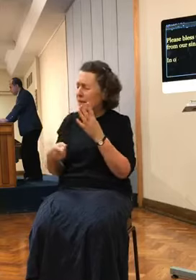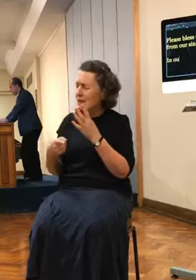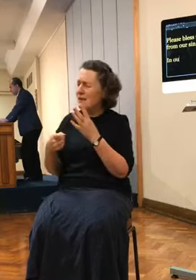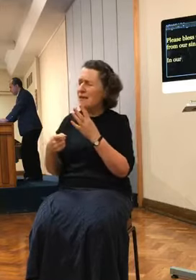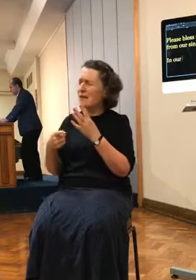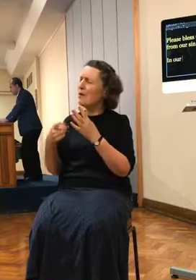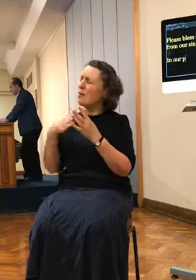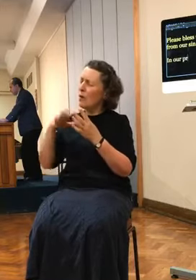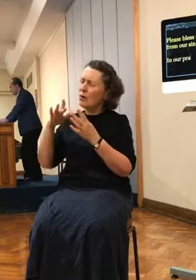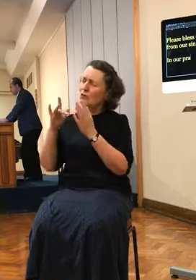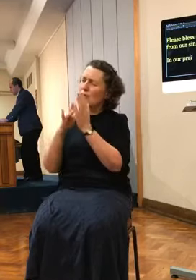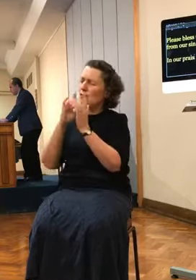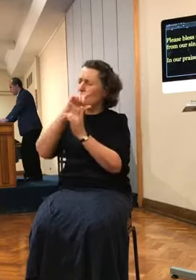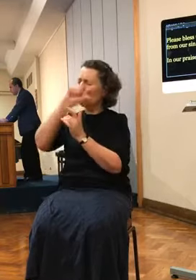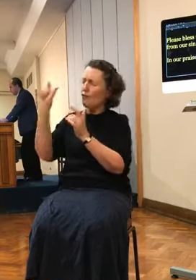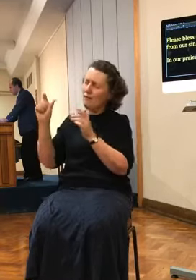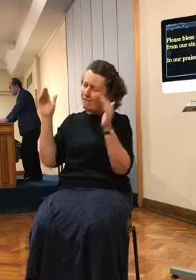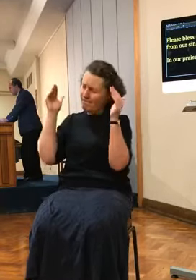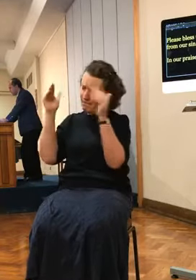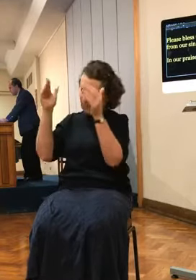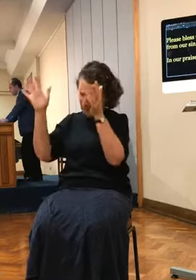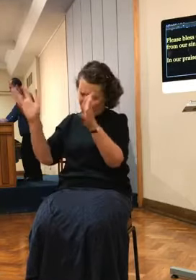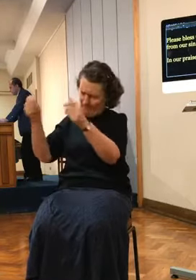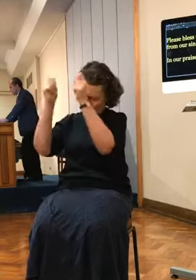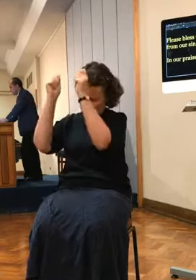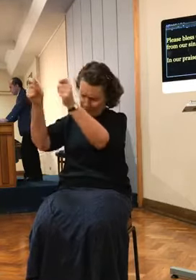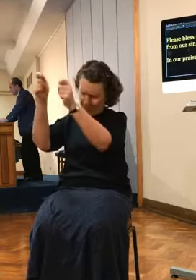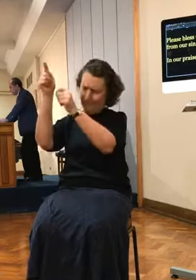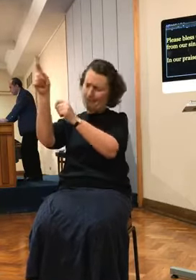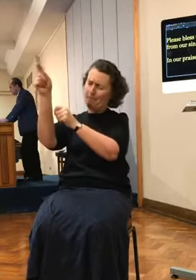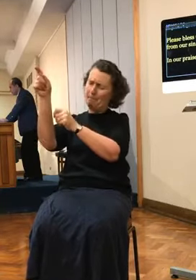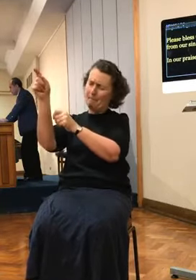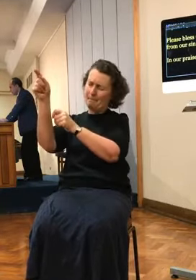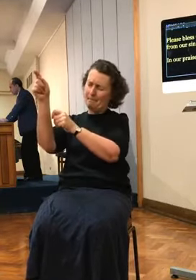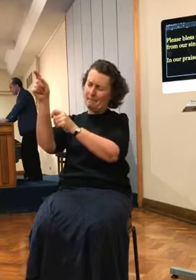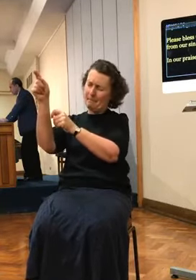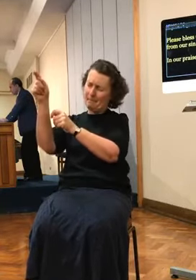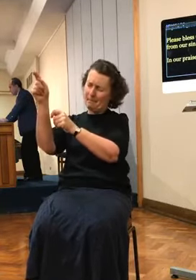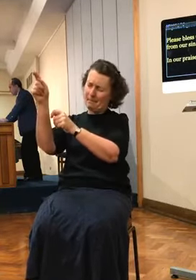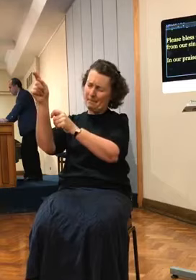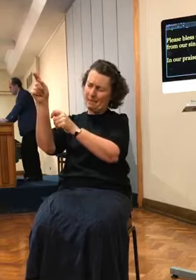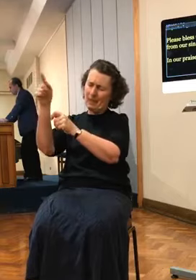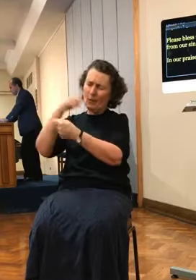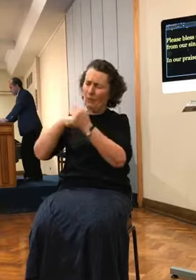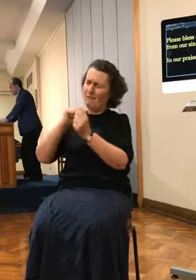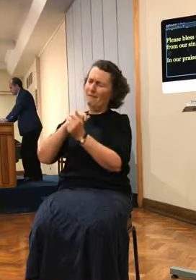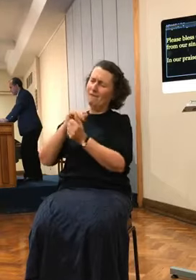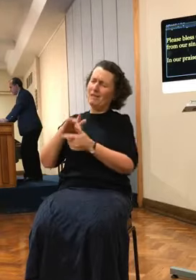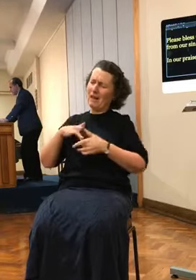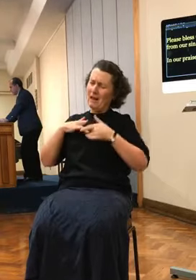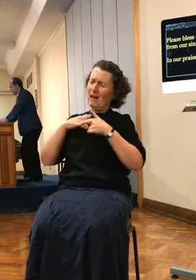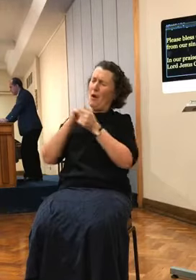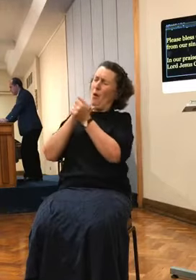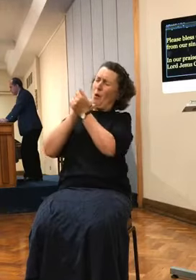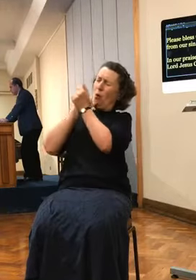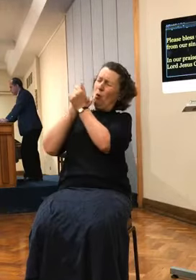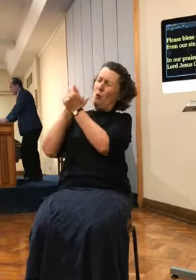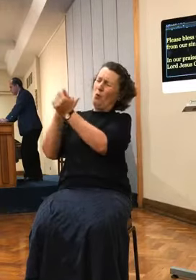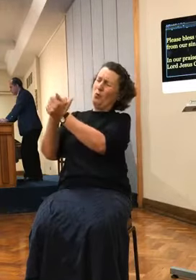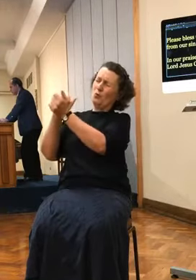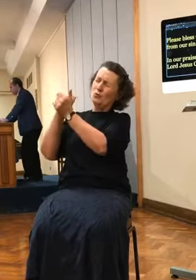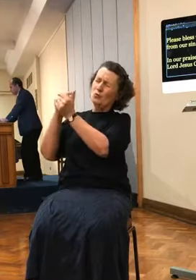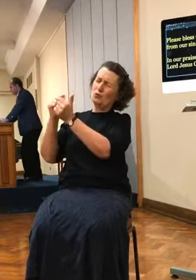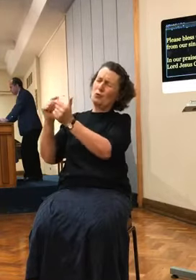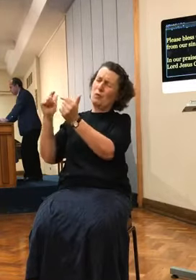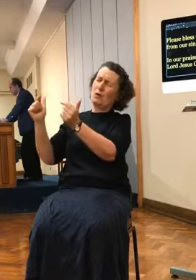be lifted up. O Lord, we are so indebted. We owe to thee all things. We are nothing